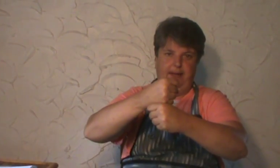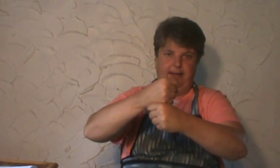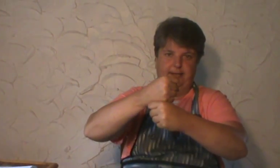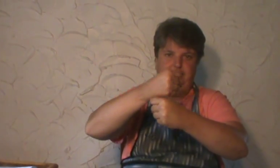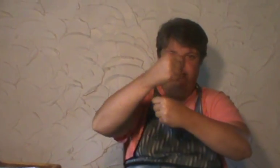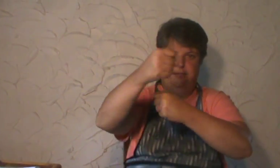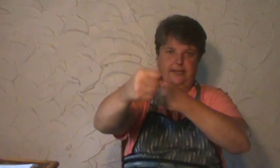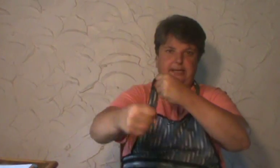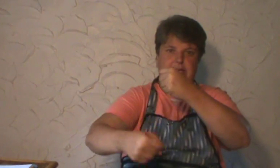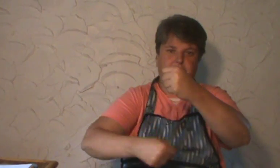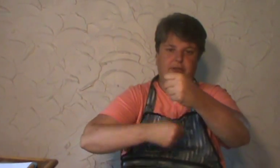back. Year.